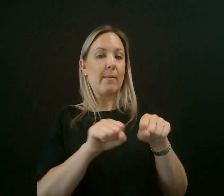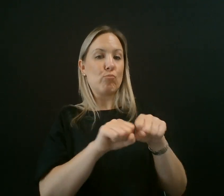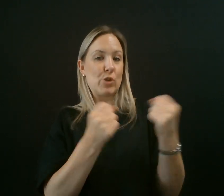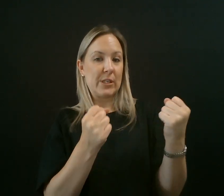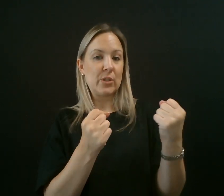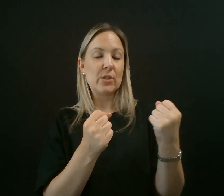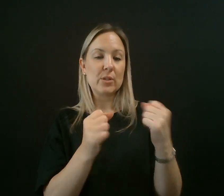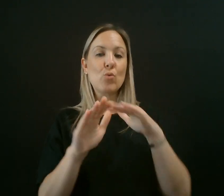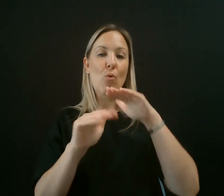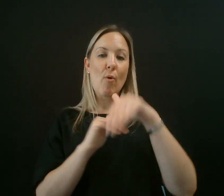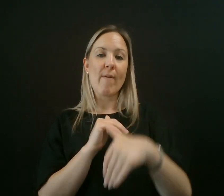residential tenancy agreement.